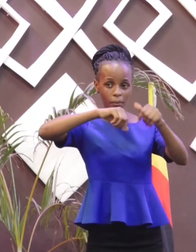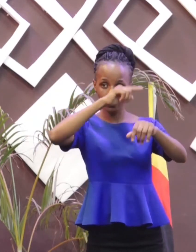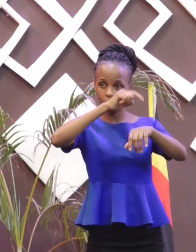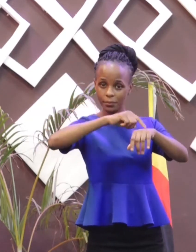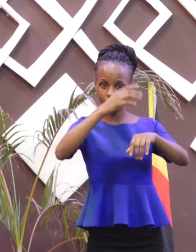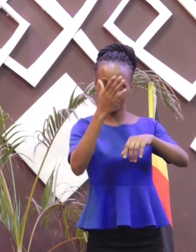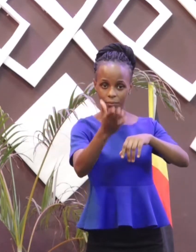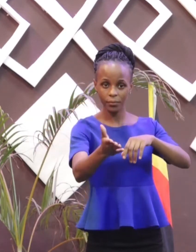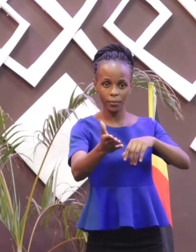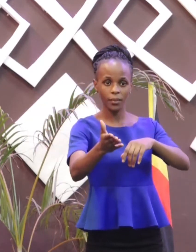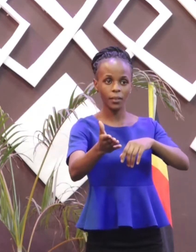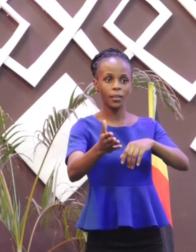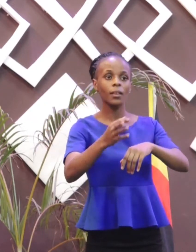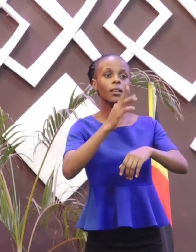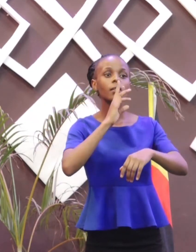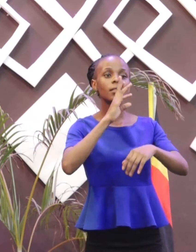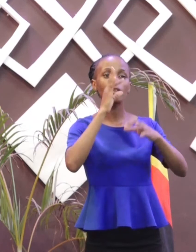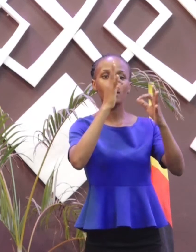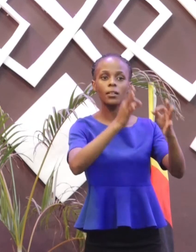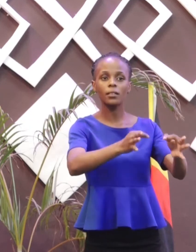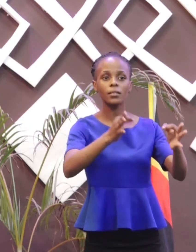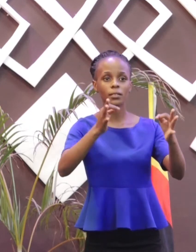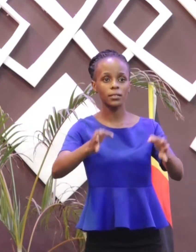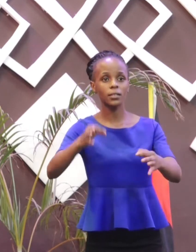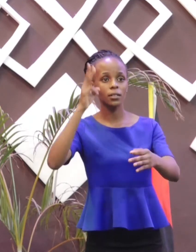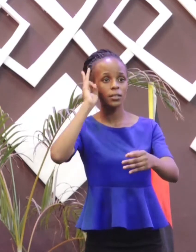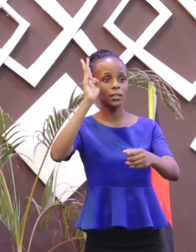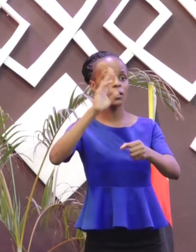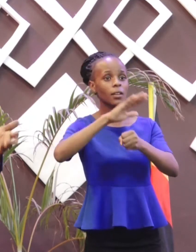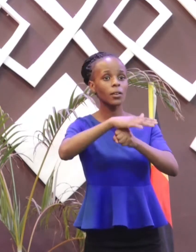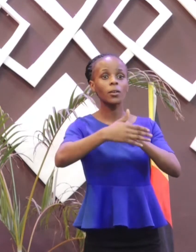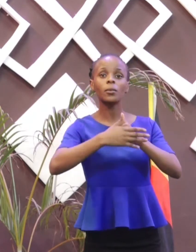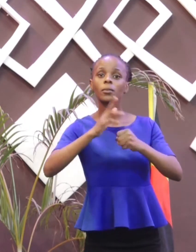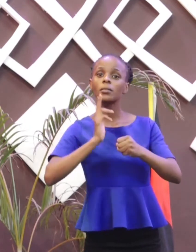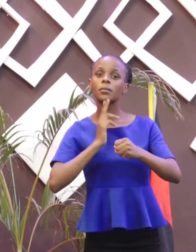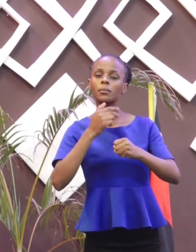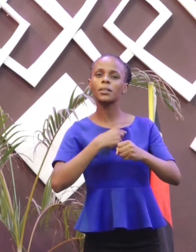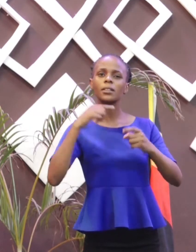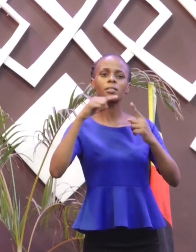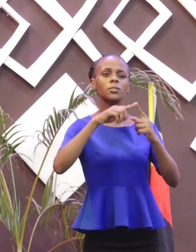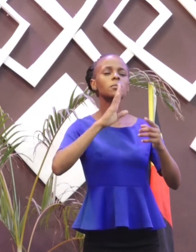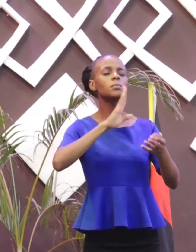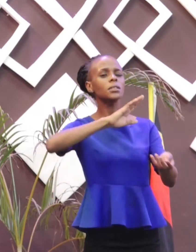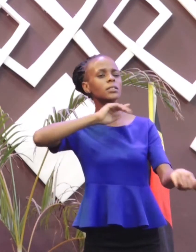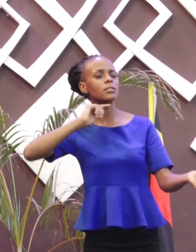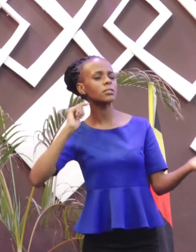There are things that will call us to be adjusted.